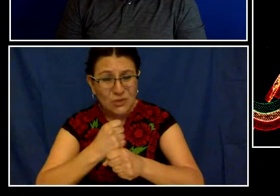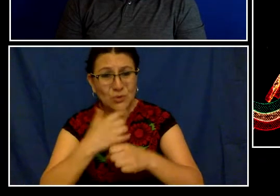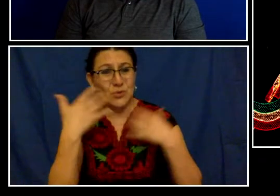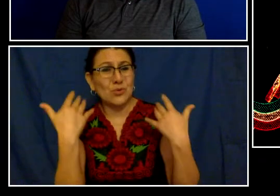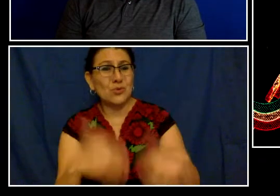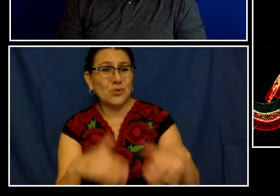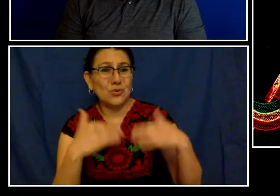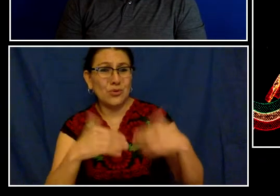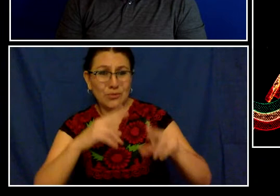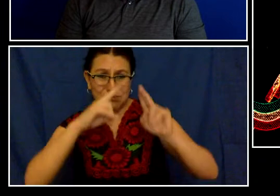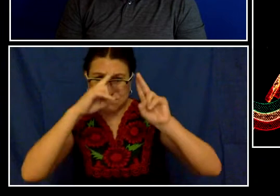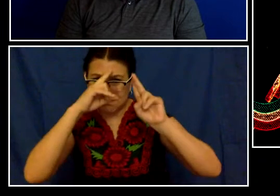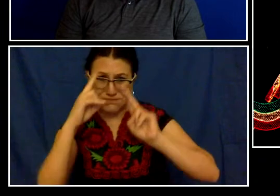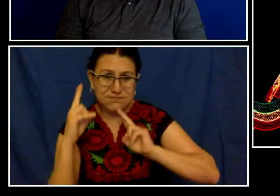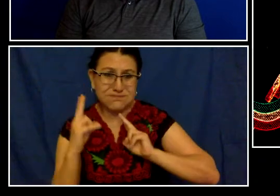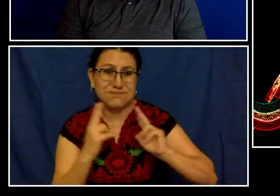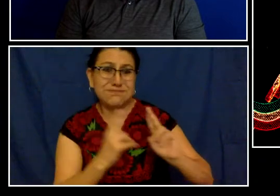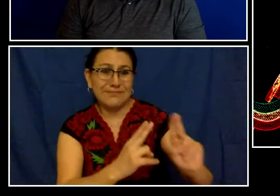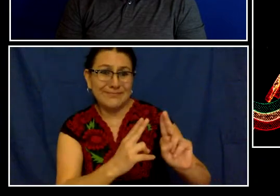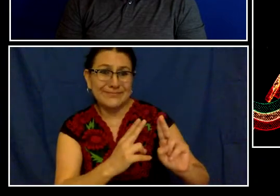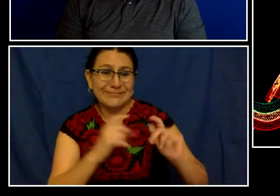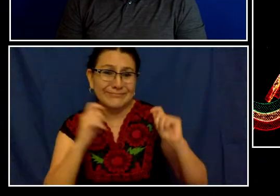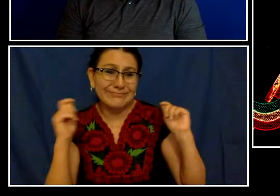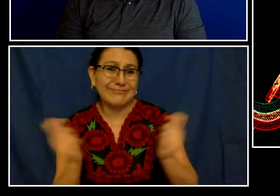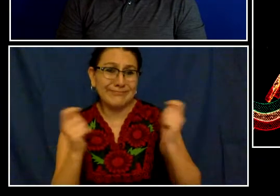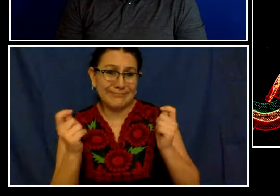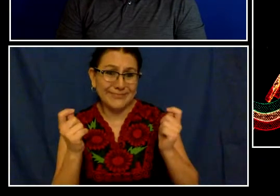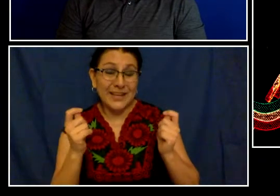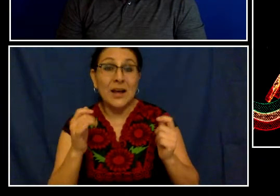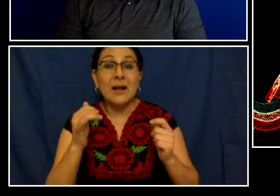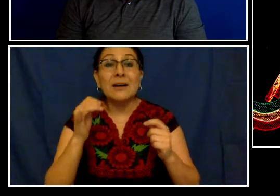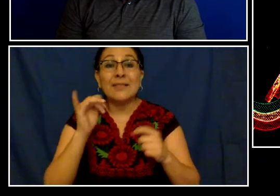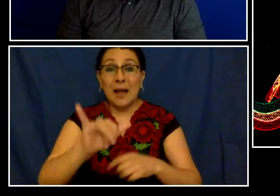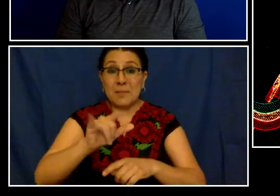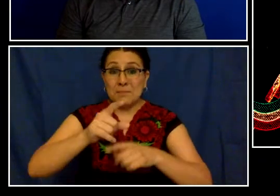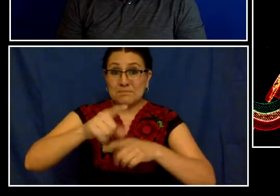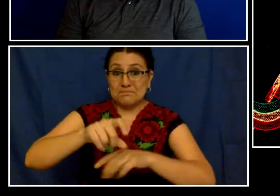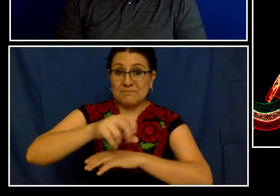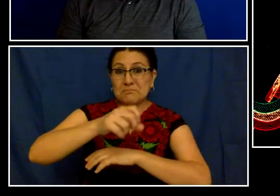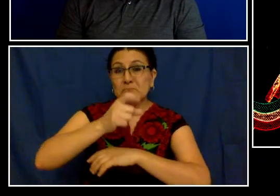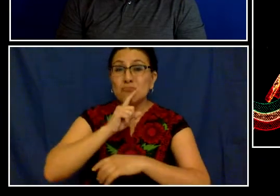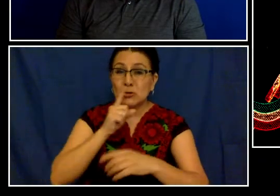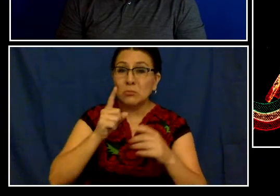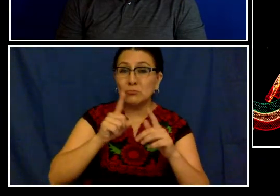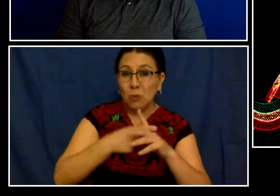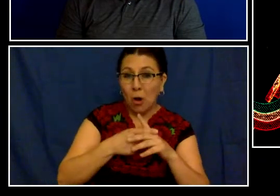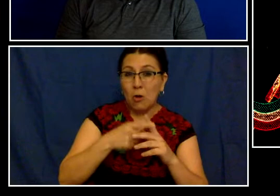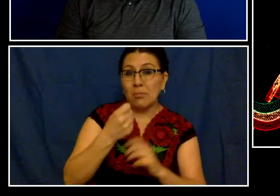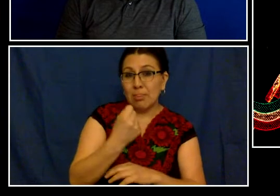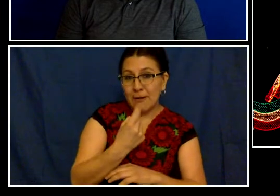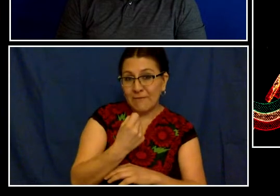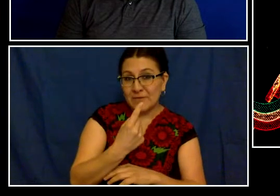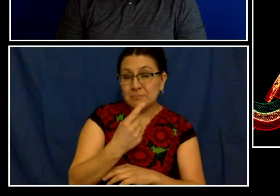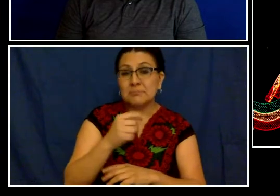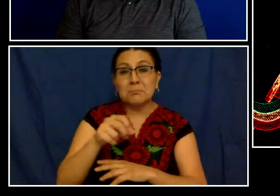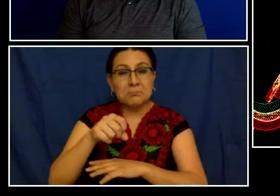to the 16th. So remember, this happened over 11 years. So we want to honor all those who spilled their blood in celebration.